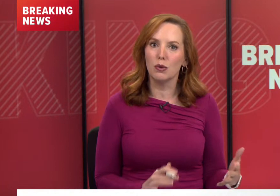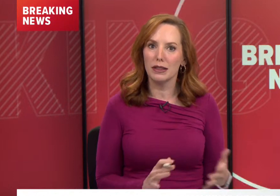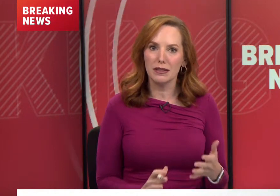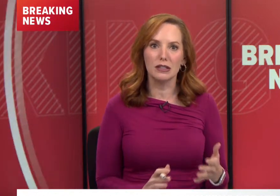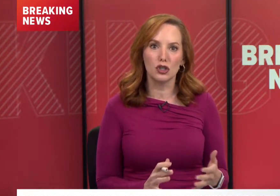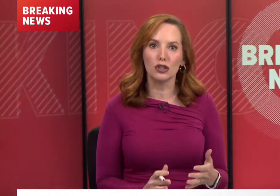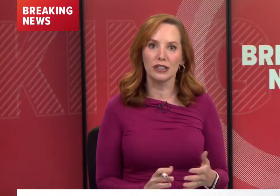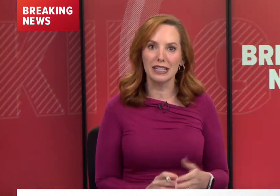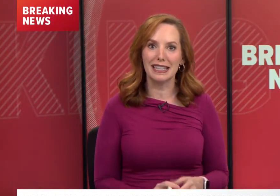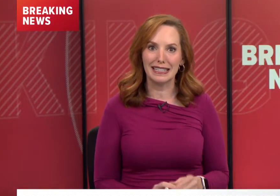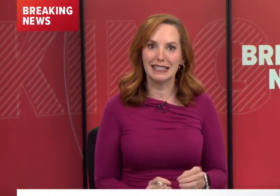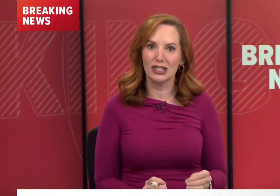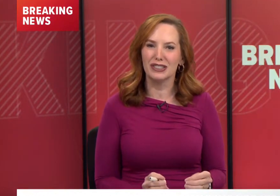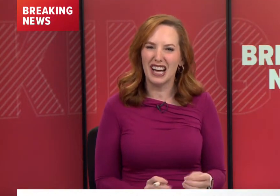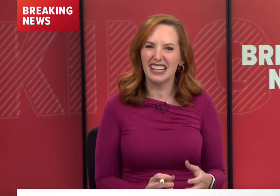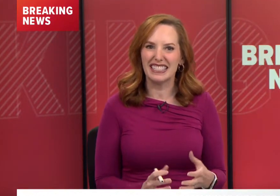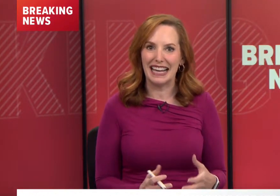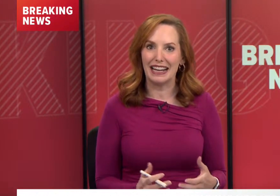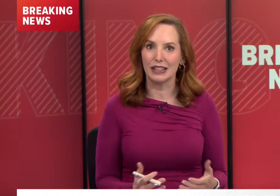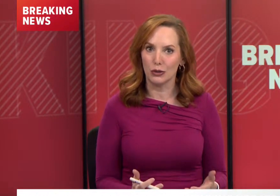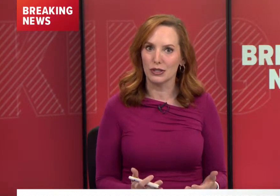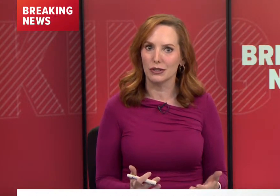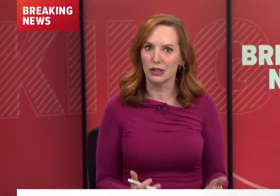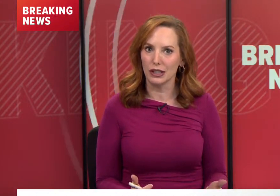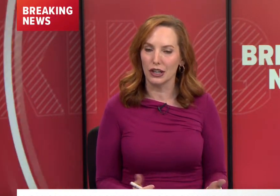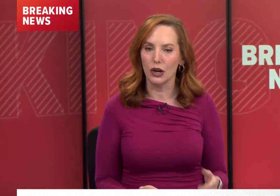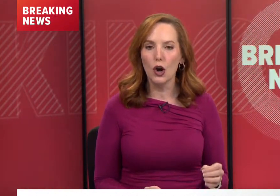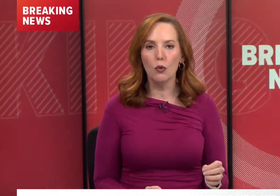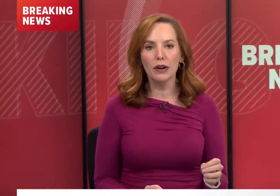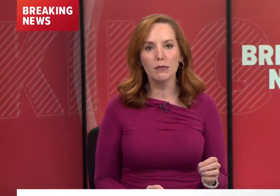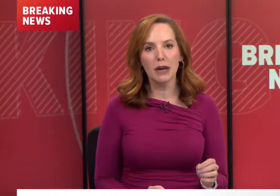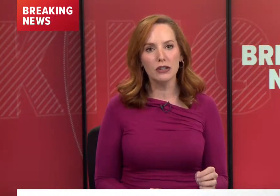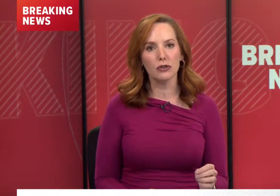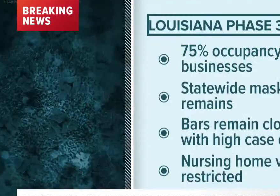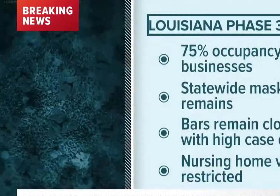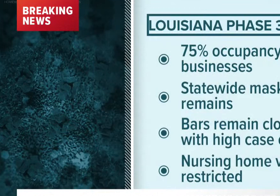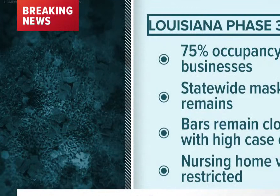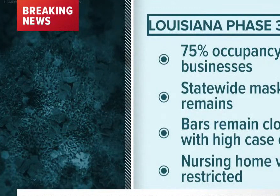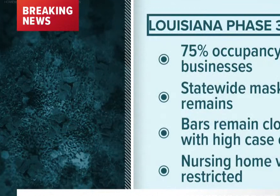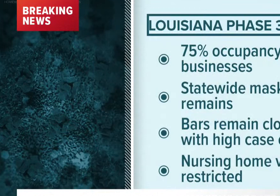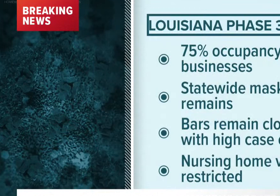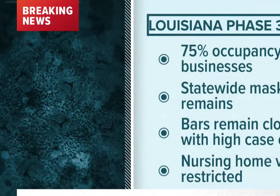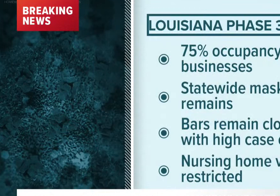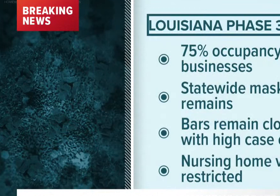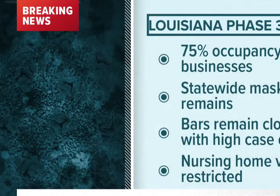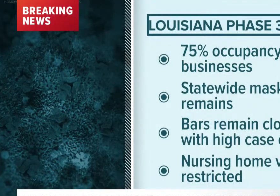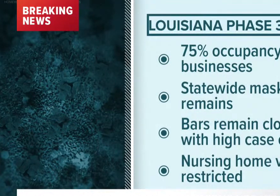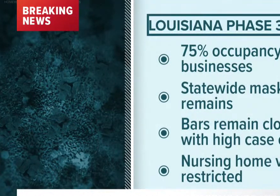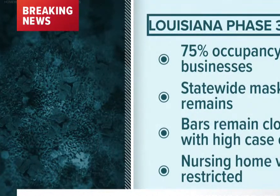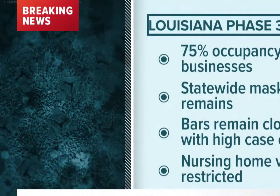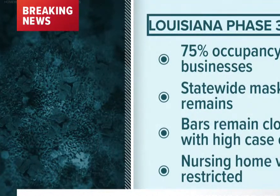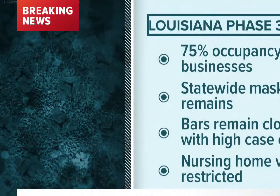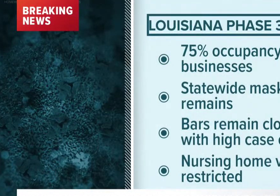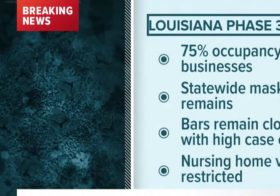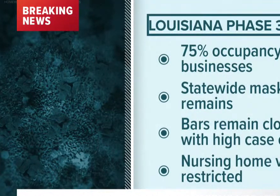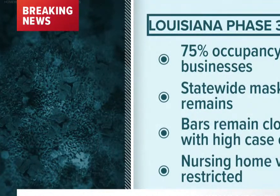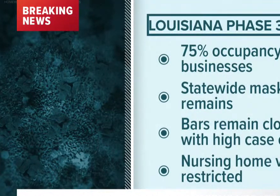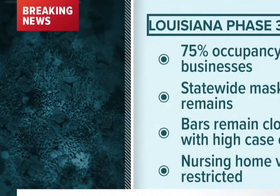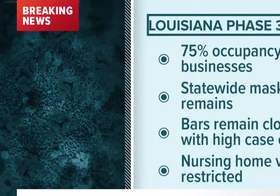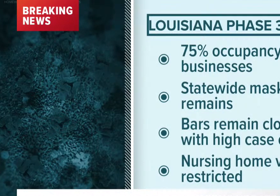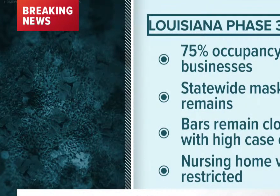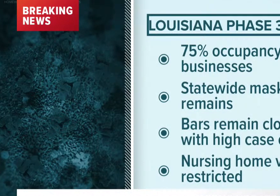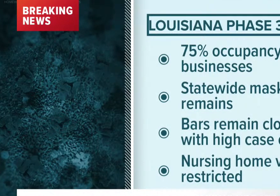conference, what is certain is that it's still not exactly crystal clear. One of the major things that Governor Edwards said today is that businesses